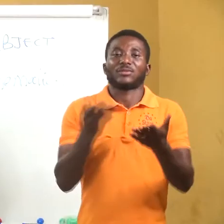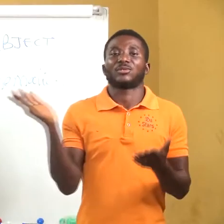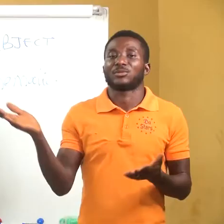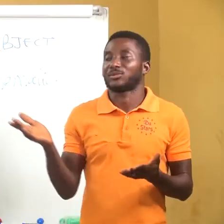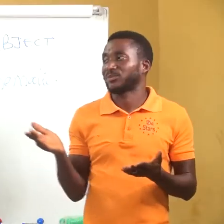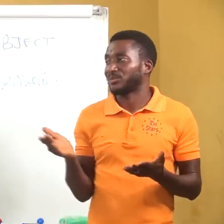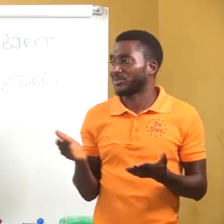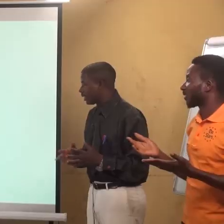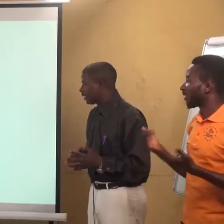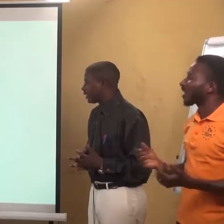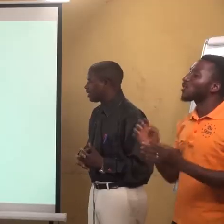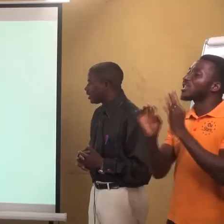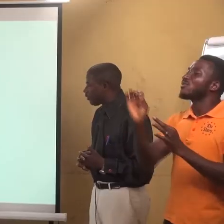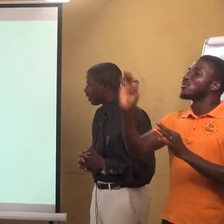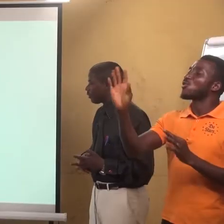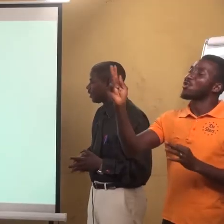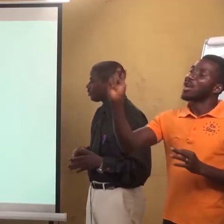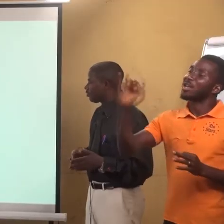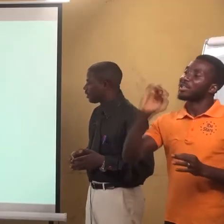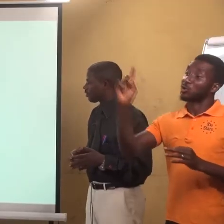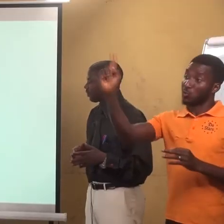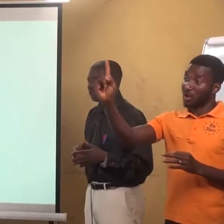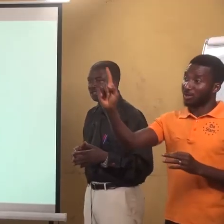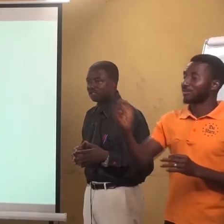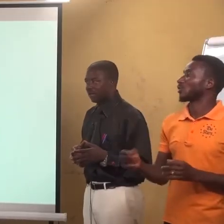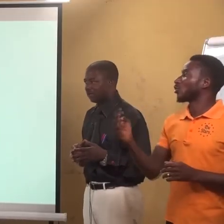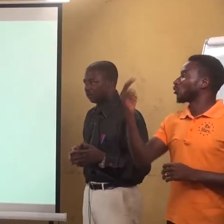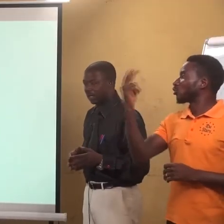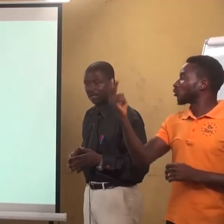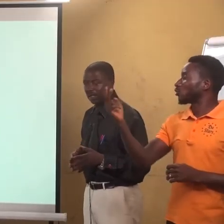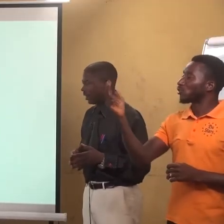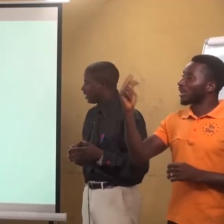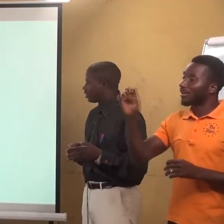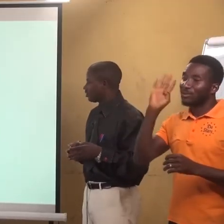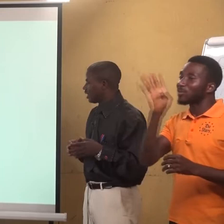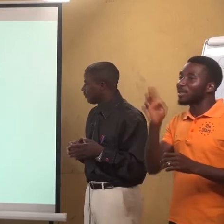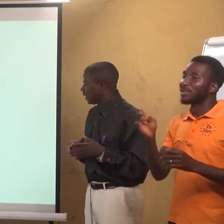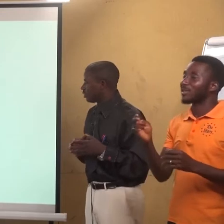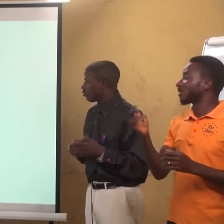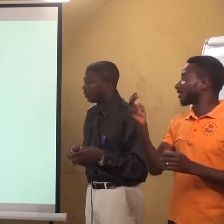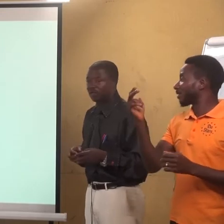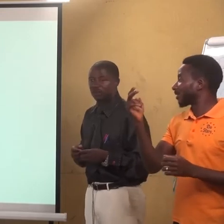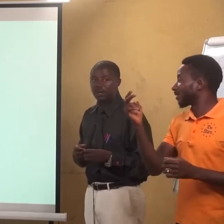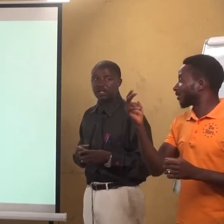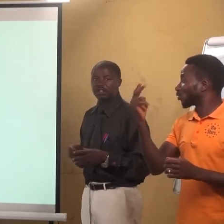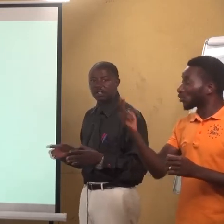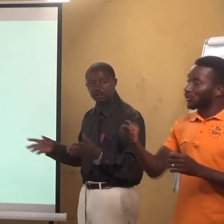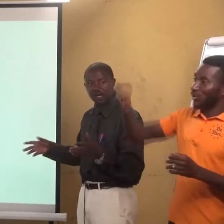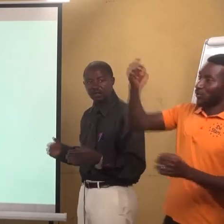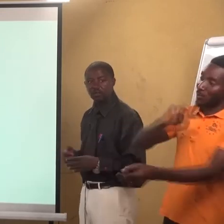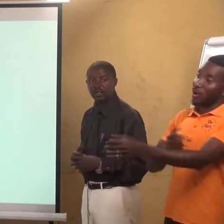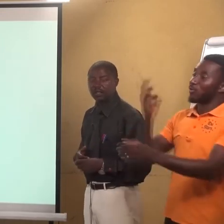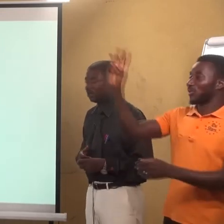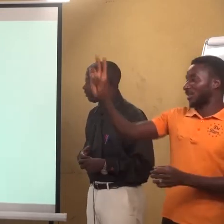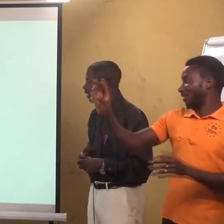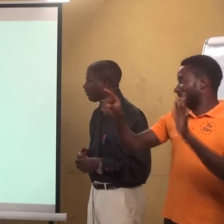So if n is 1, T1 will be 2 raised to the power 6 minus 1. And it will give me 2 raised to the power 6